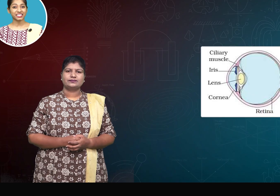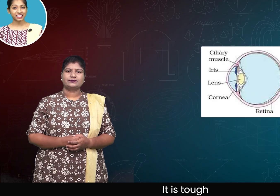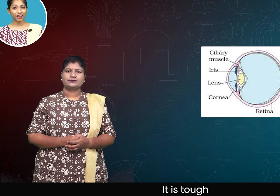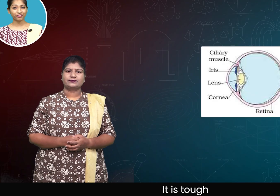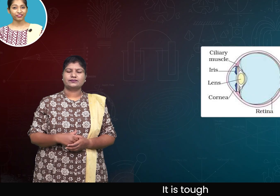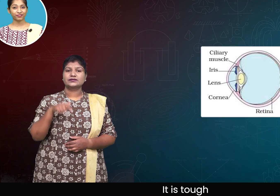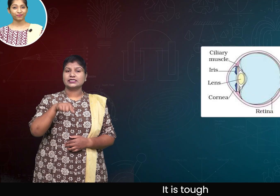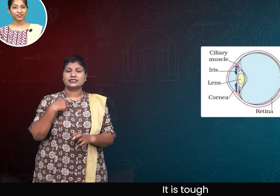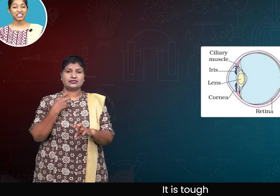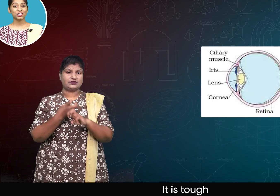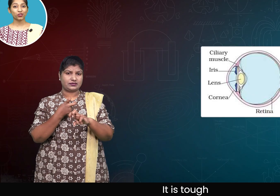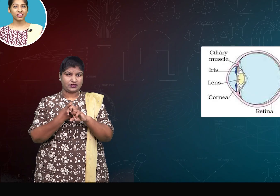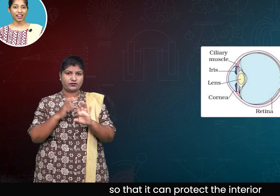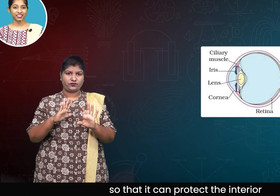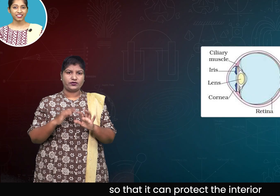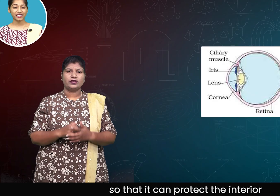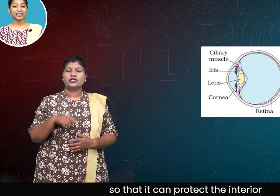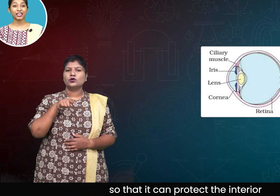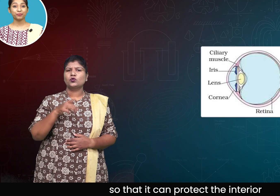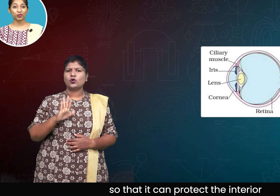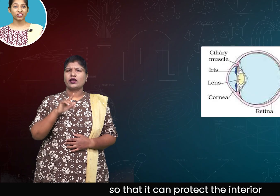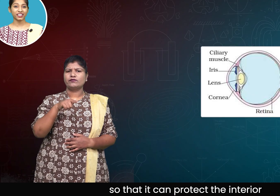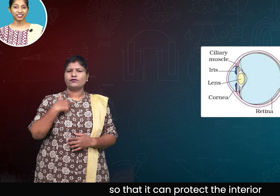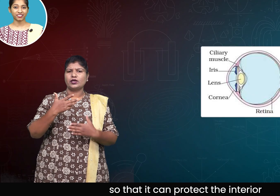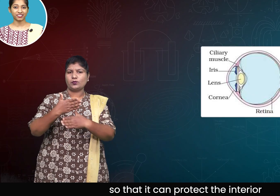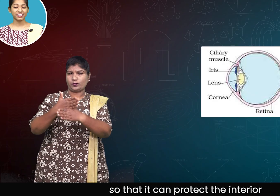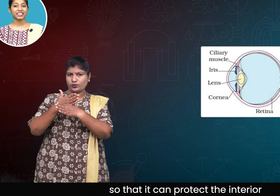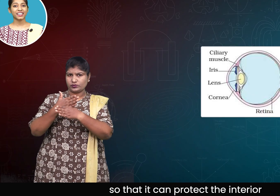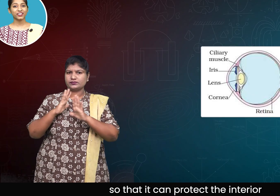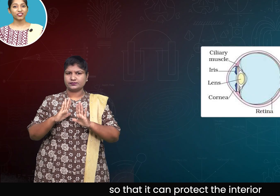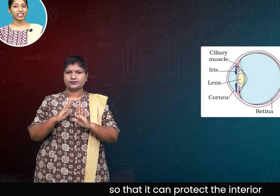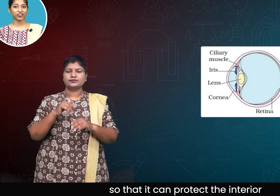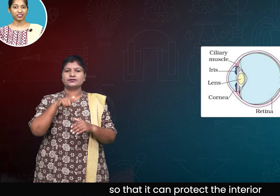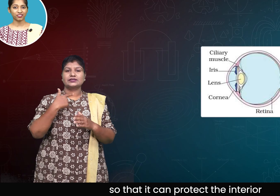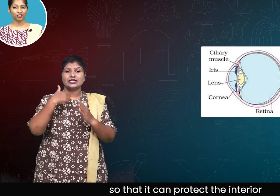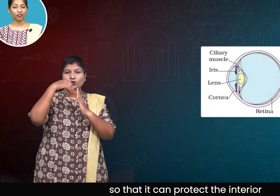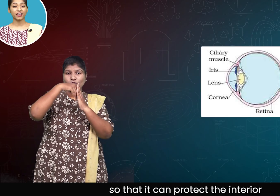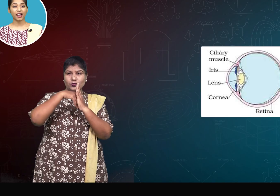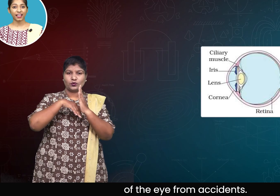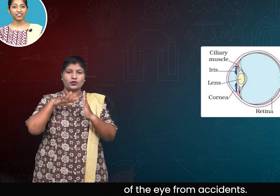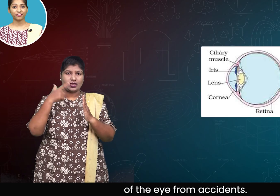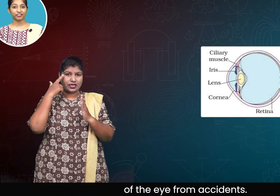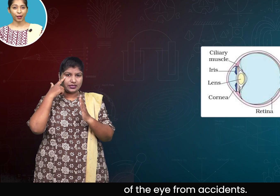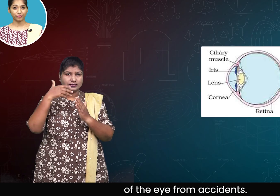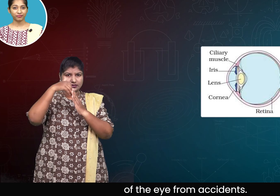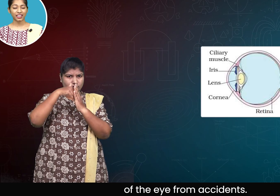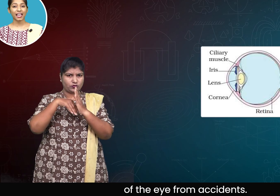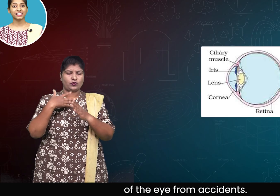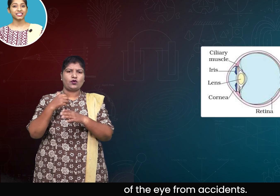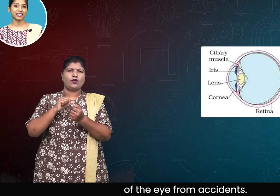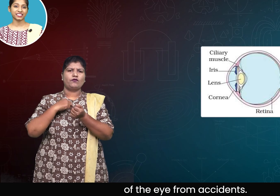It is tough so that it can protect the interior of the eye